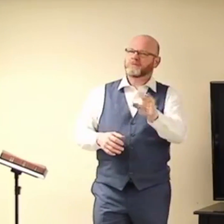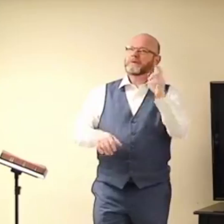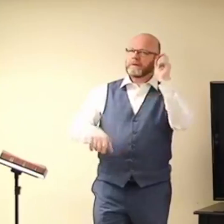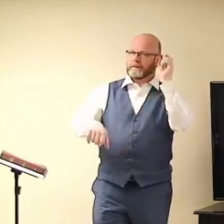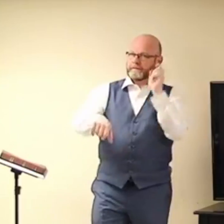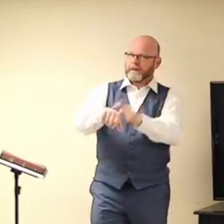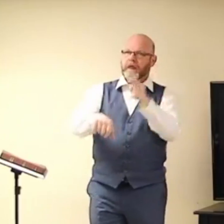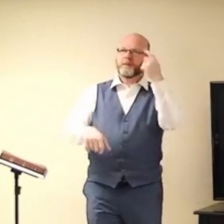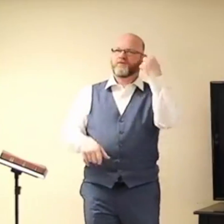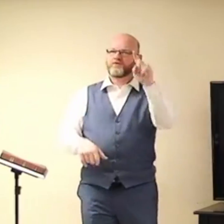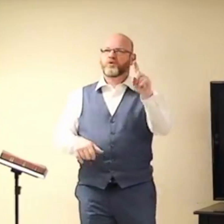says,